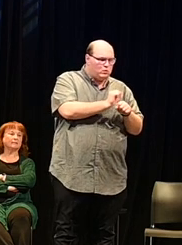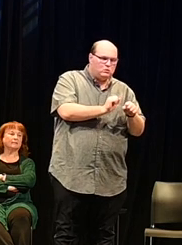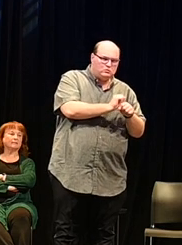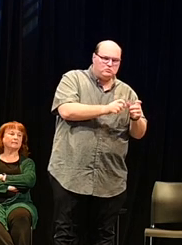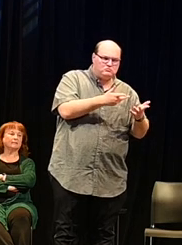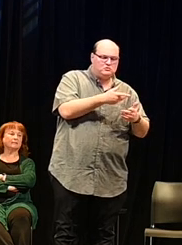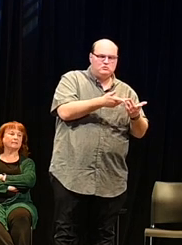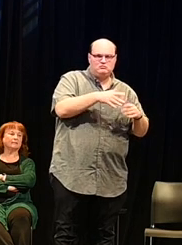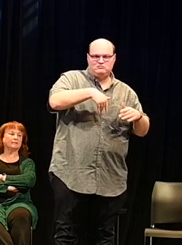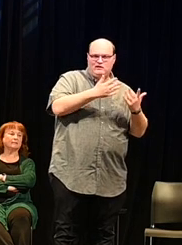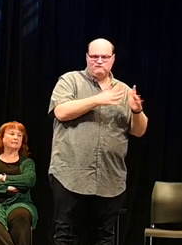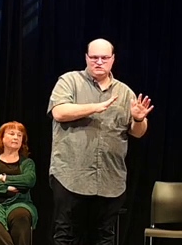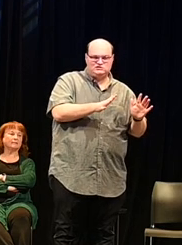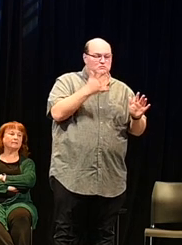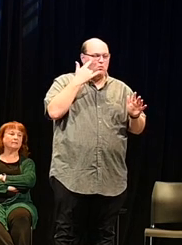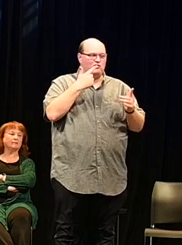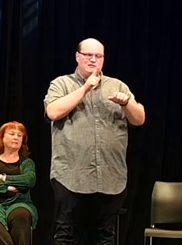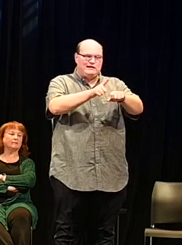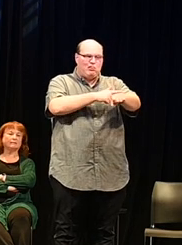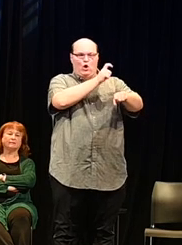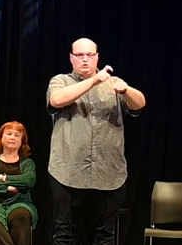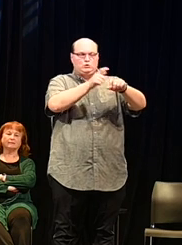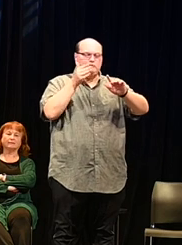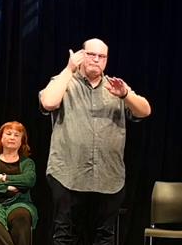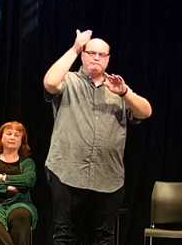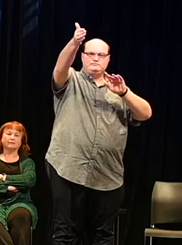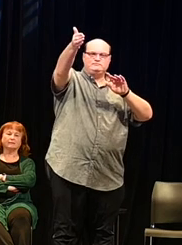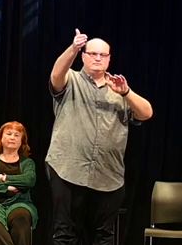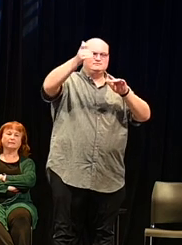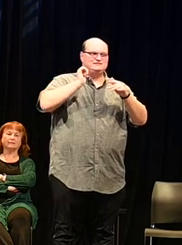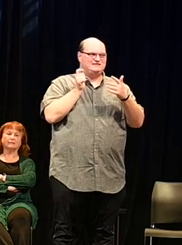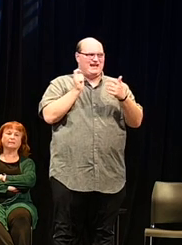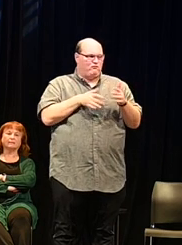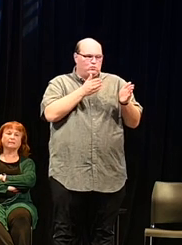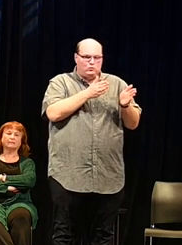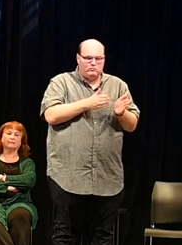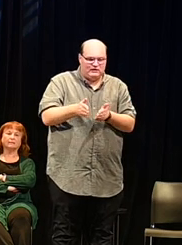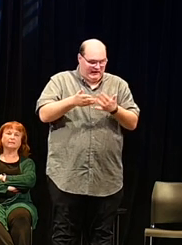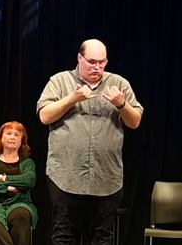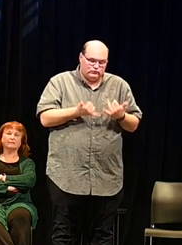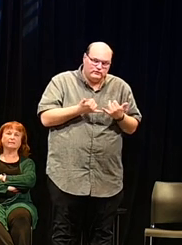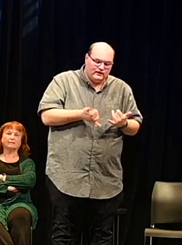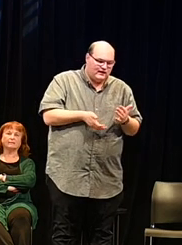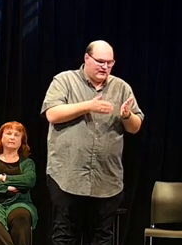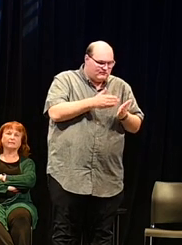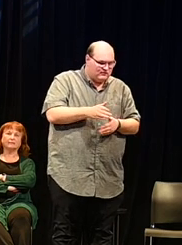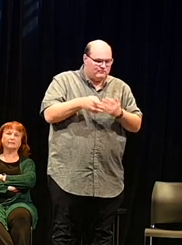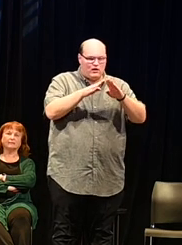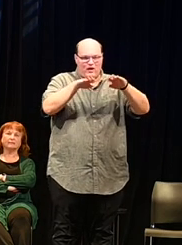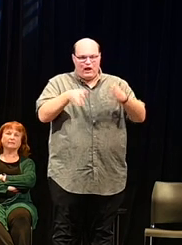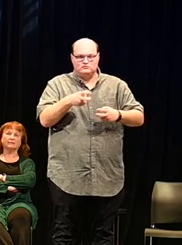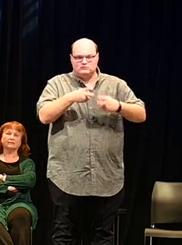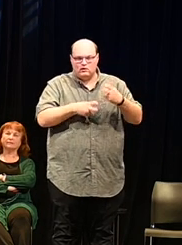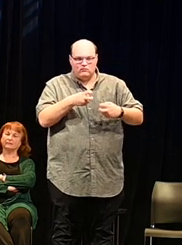that they're really long-term. They're long-term because you have to plan for today around housing